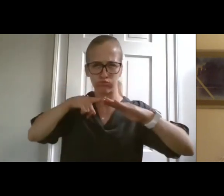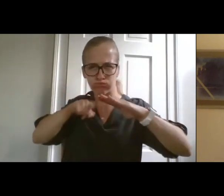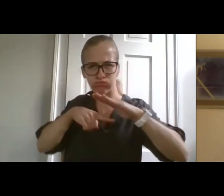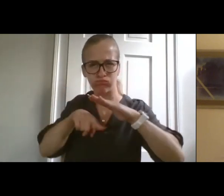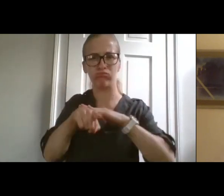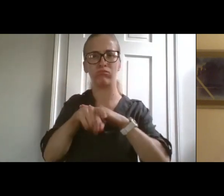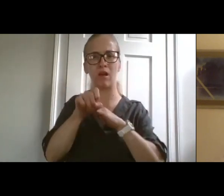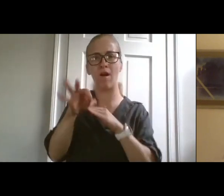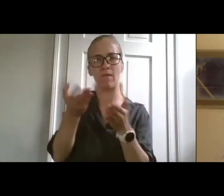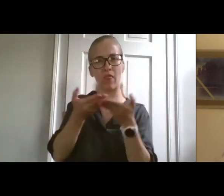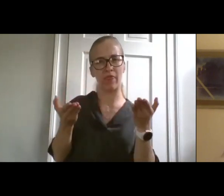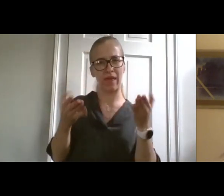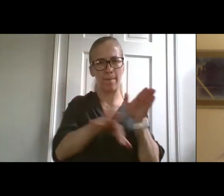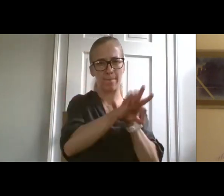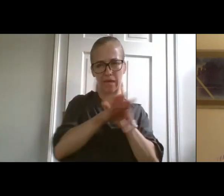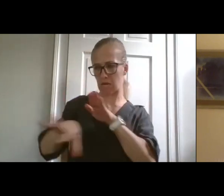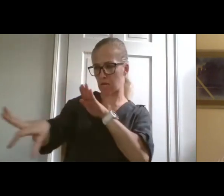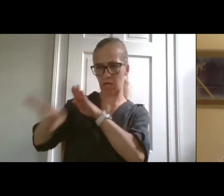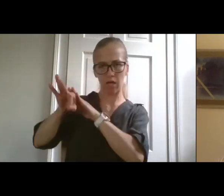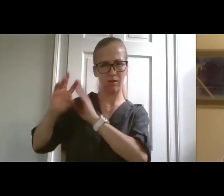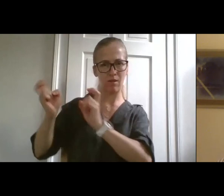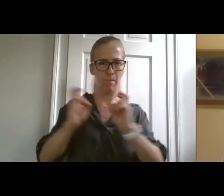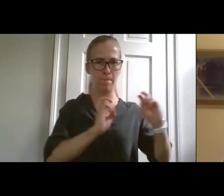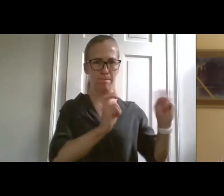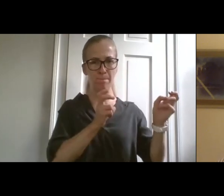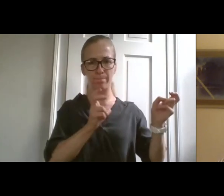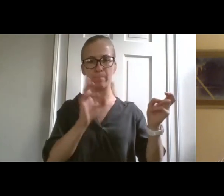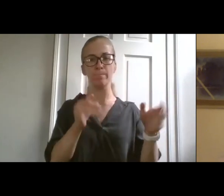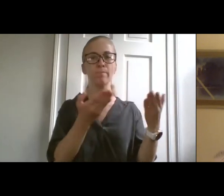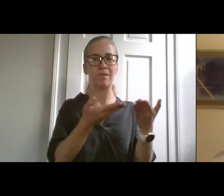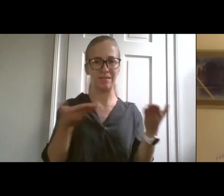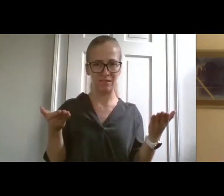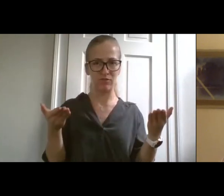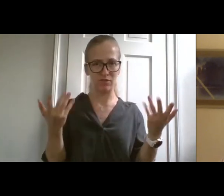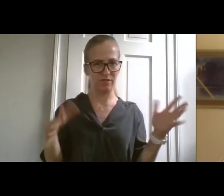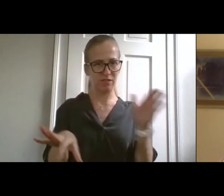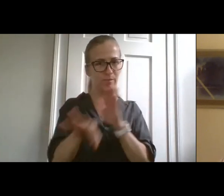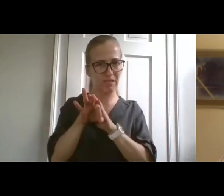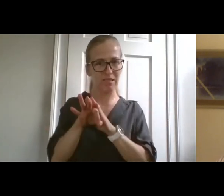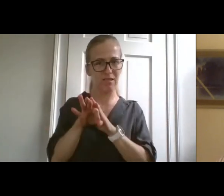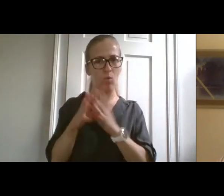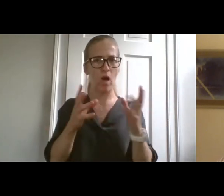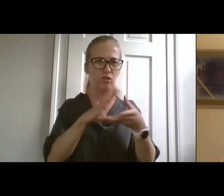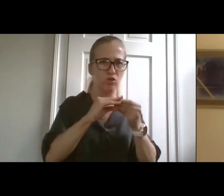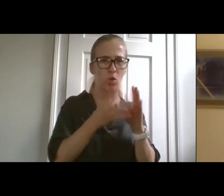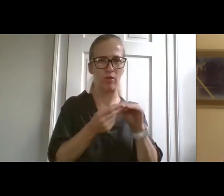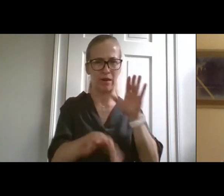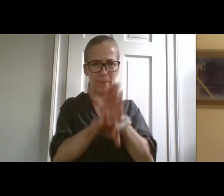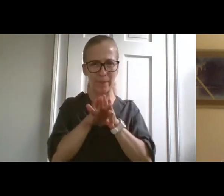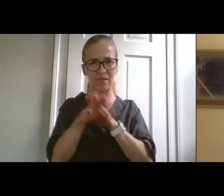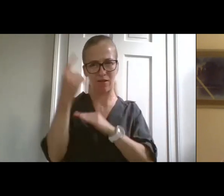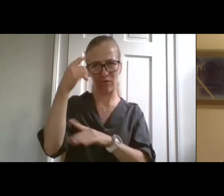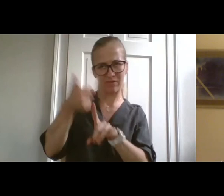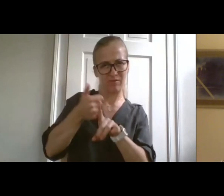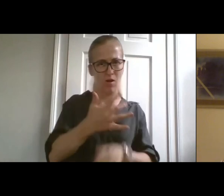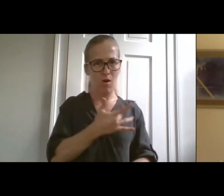the thing that they chose, right? The thing that the material that the story chose, or what the story chose as its own